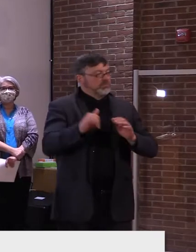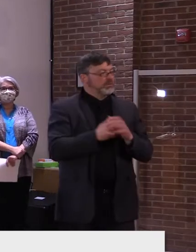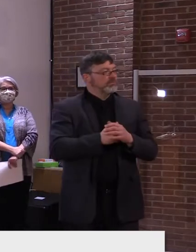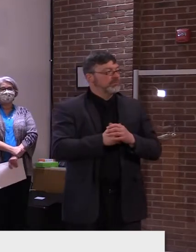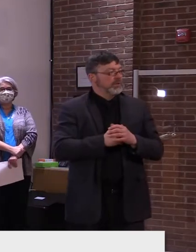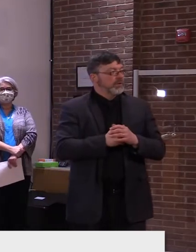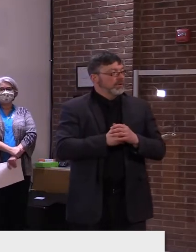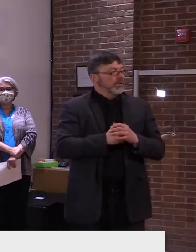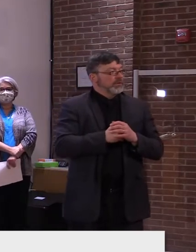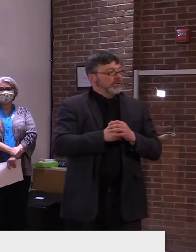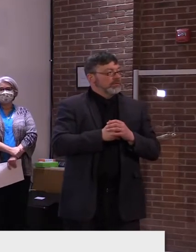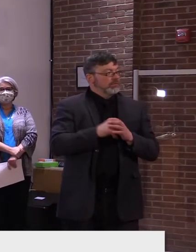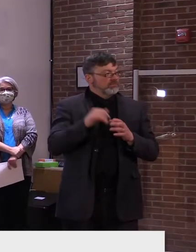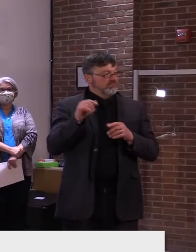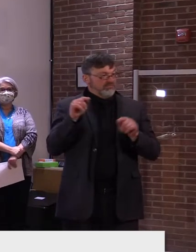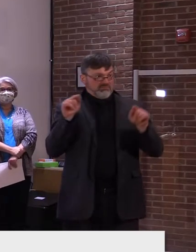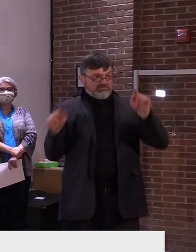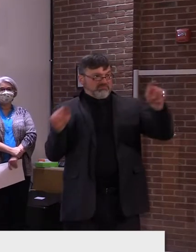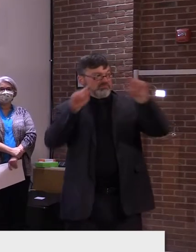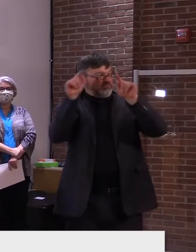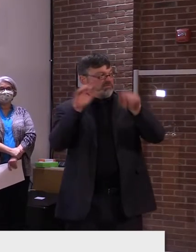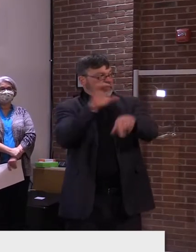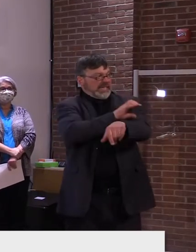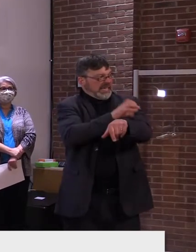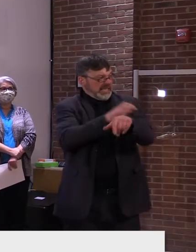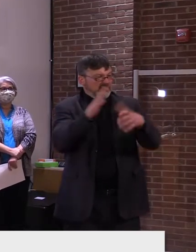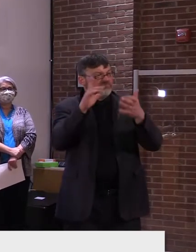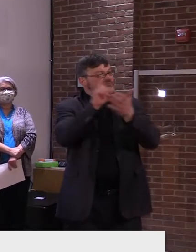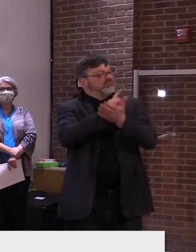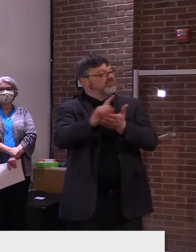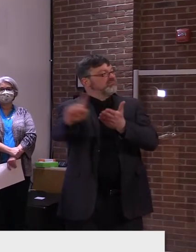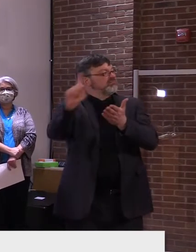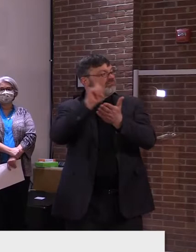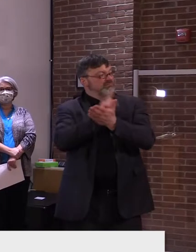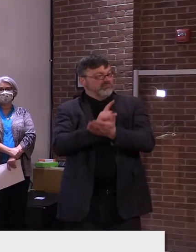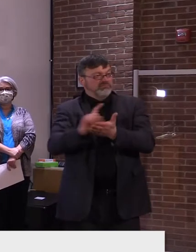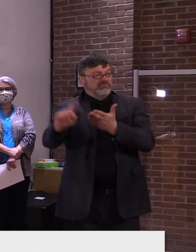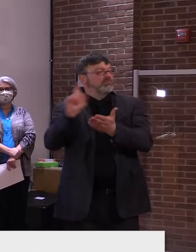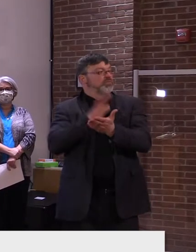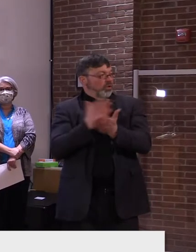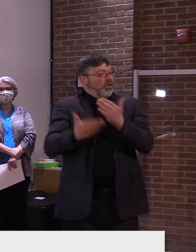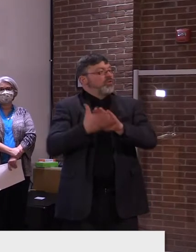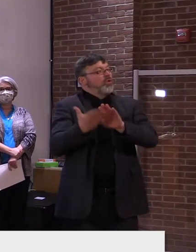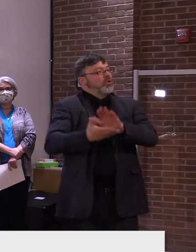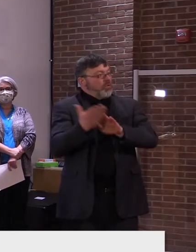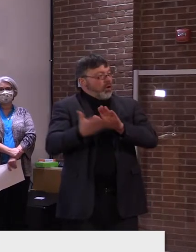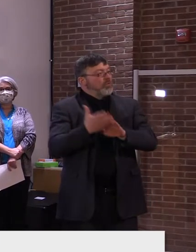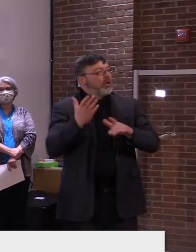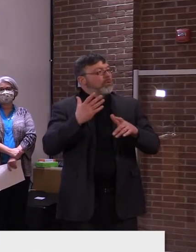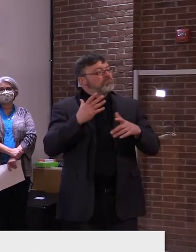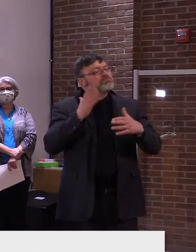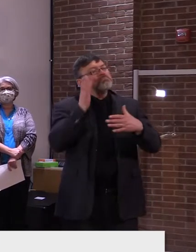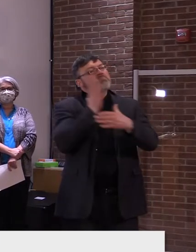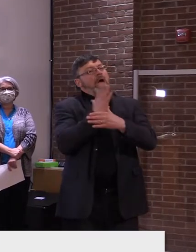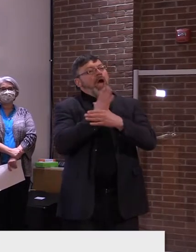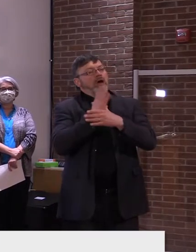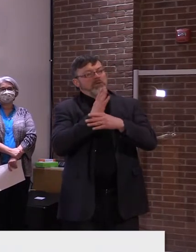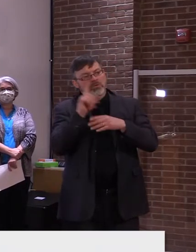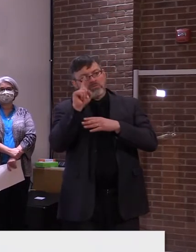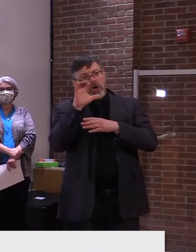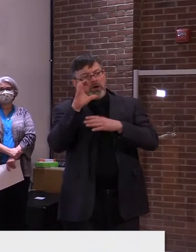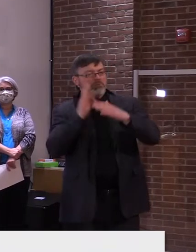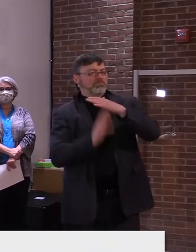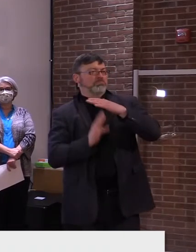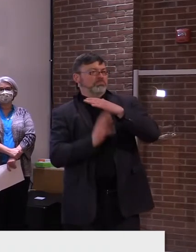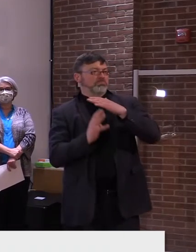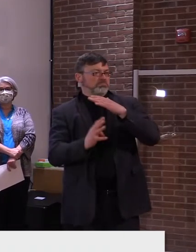100 people per week. Our partners there include the Association of Africans Living in Vermont and the U.S.